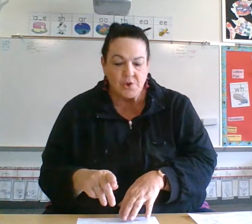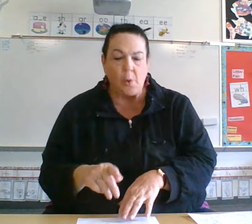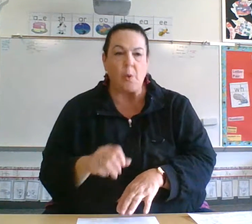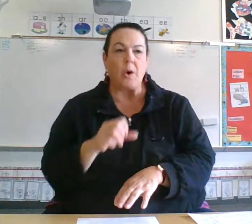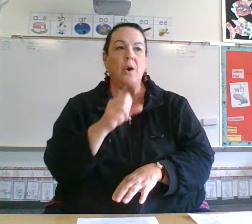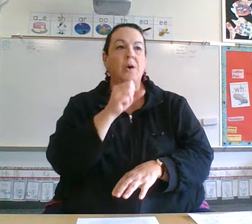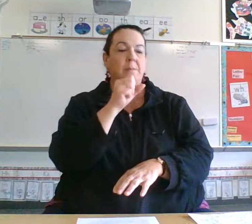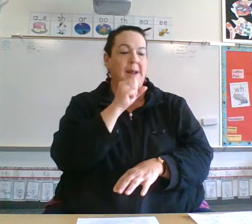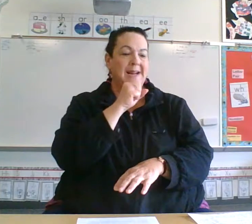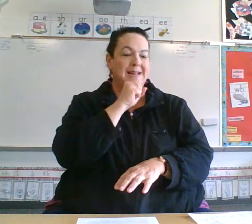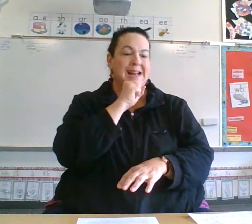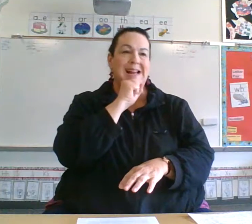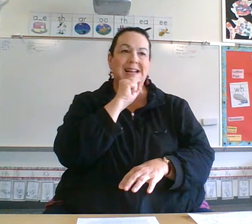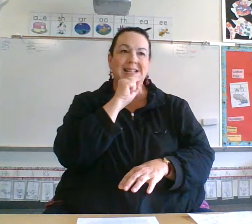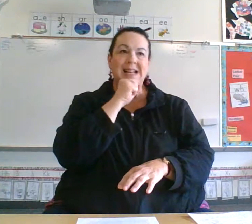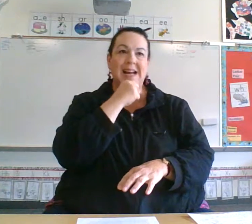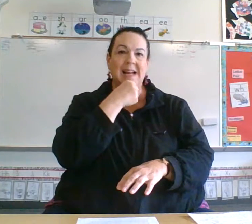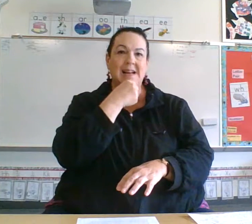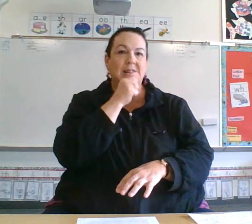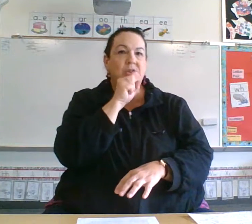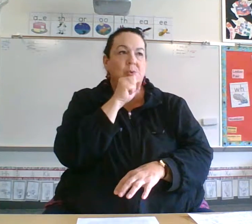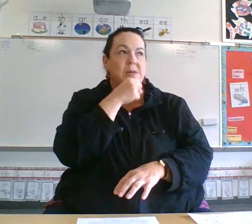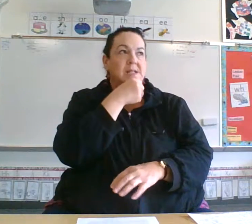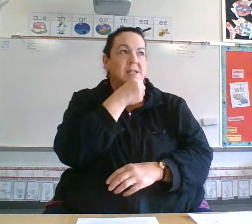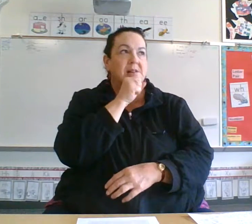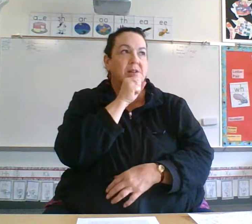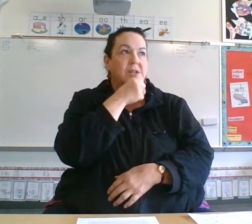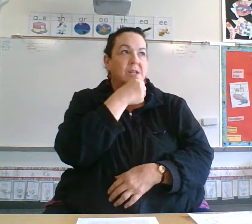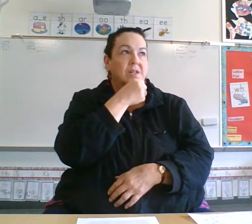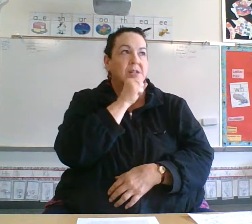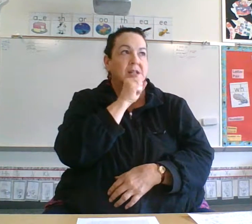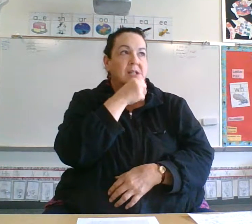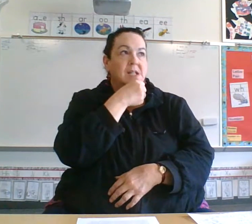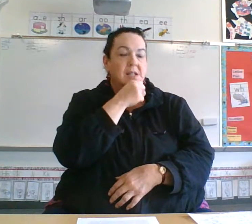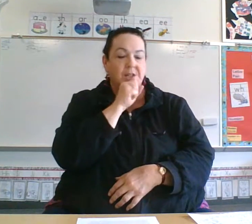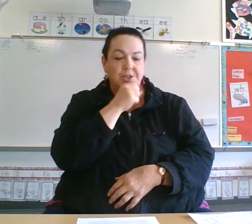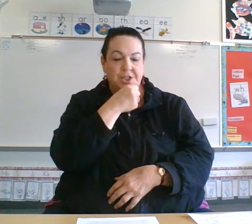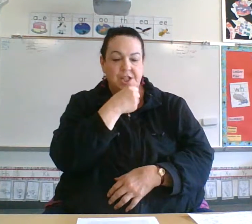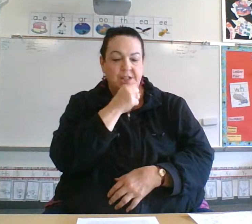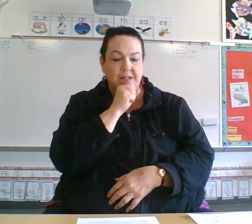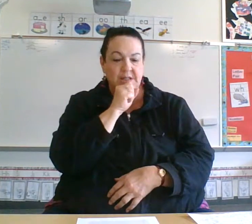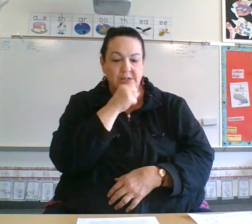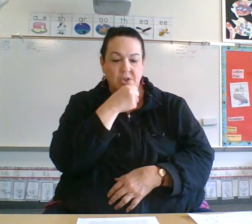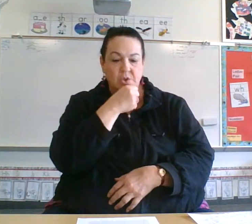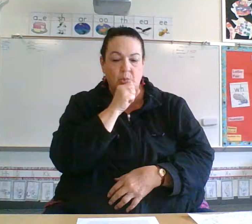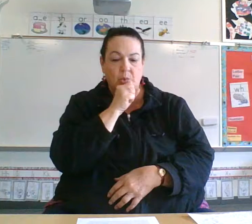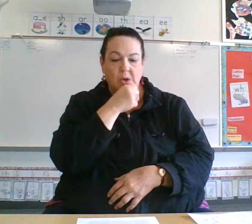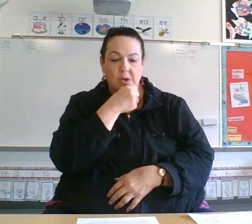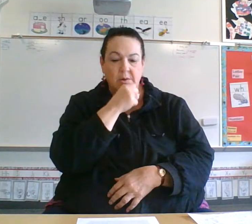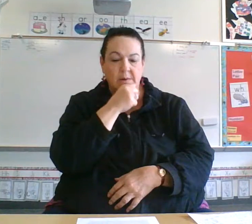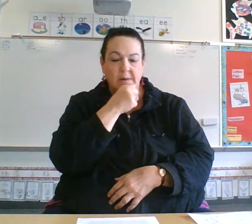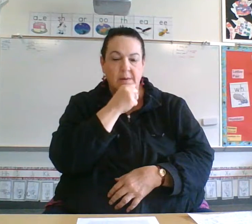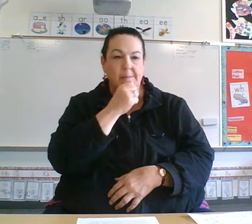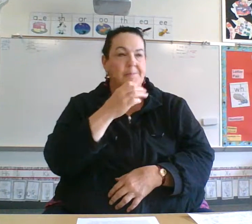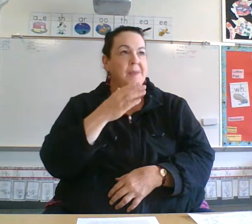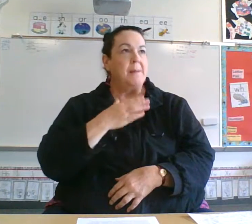Soar. Make an S hand and twist it on your chin. Sore.